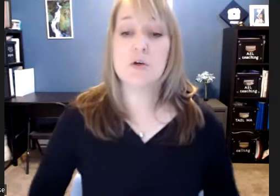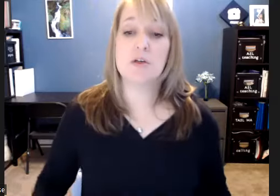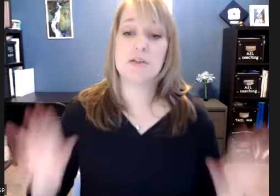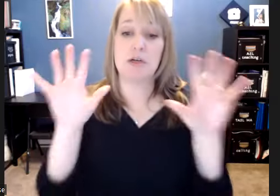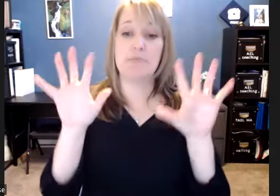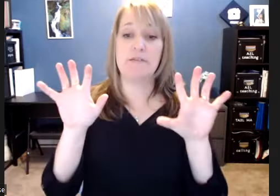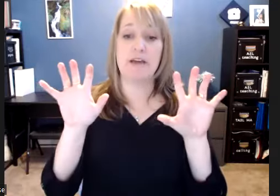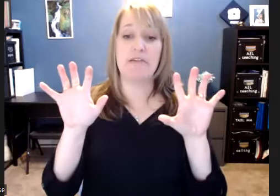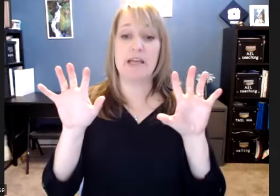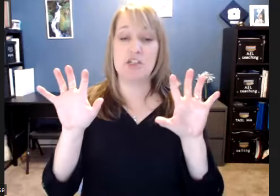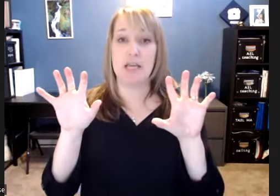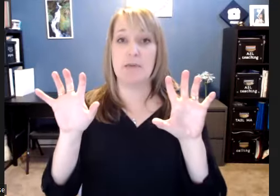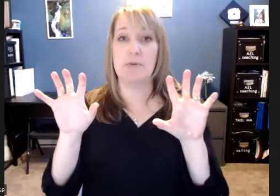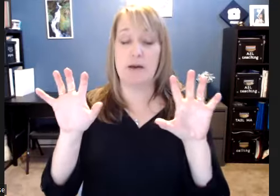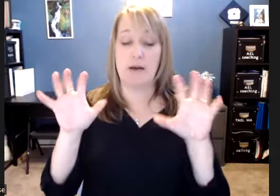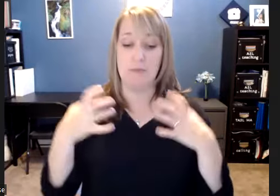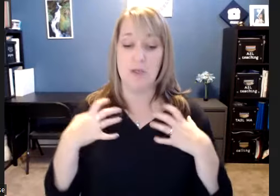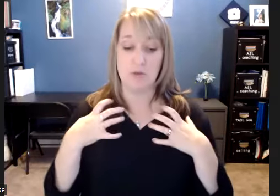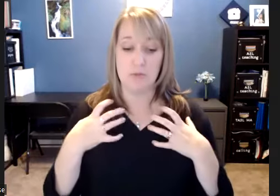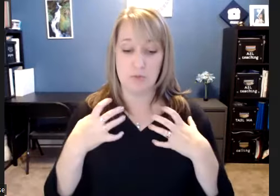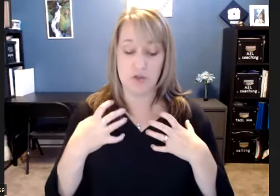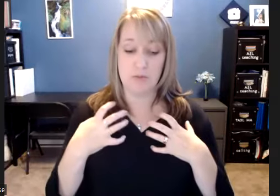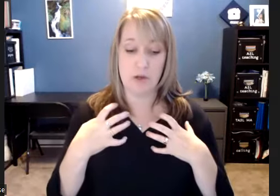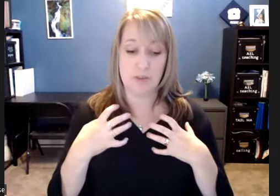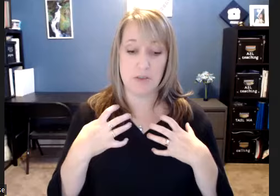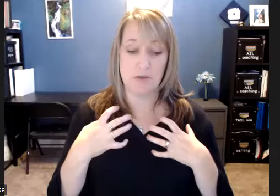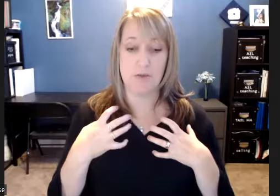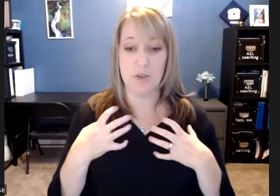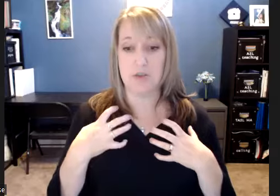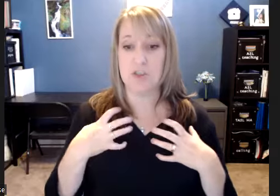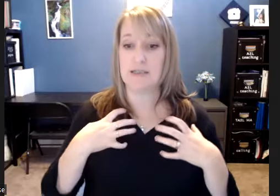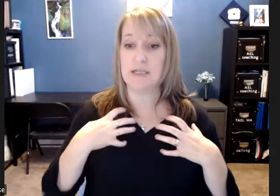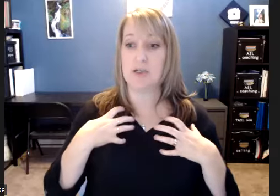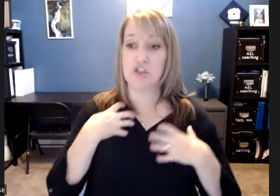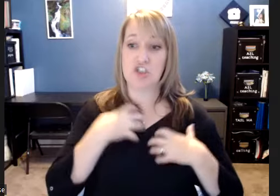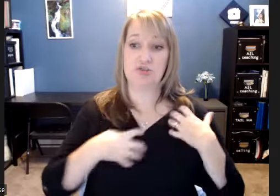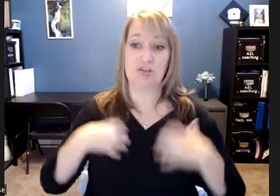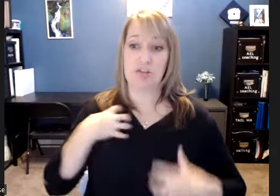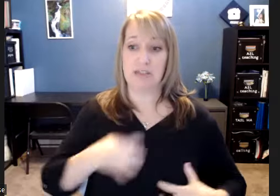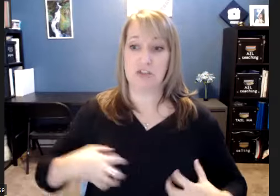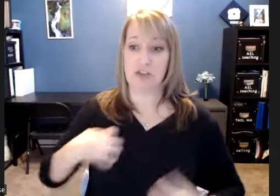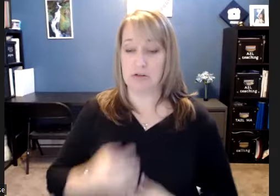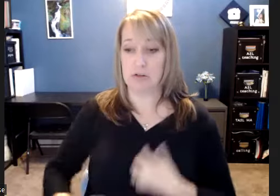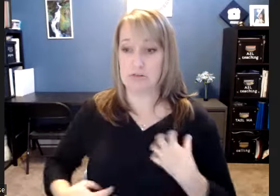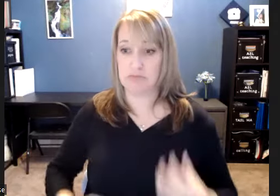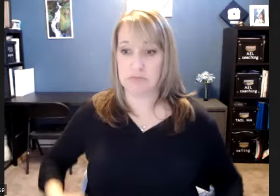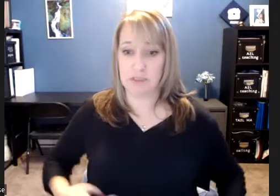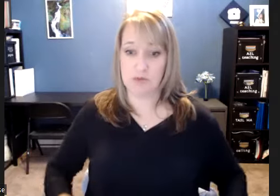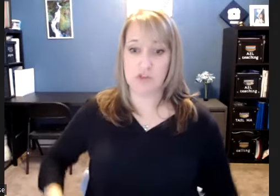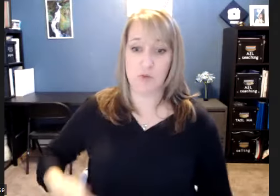swirls are a bent 5 hand shape, and you turn your palms to your chest and you just do little like circular, you know,